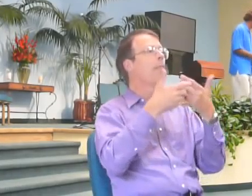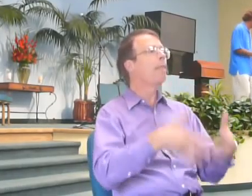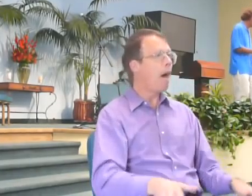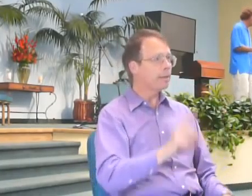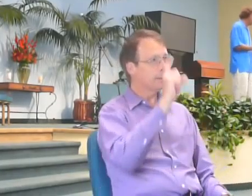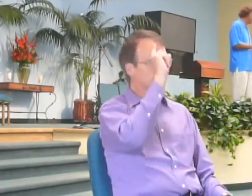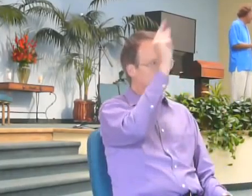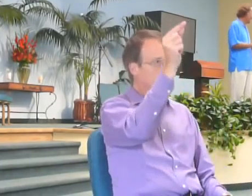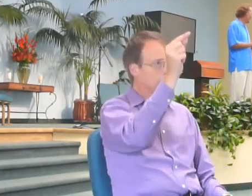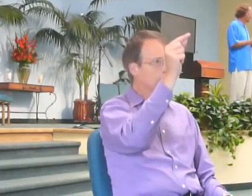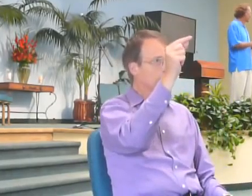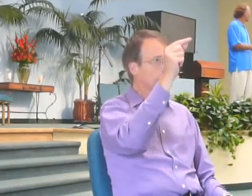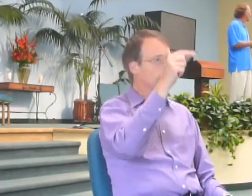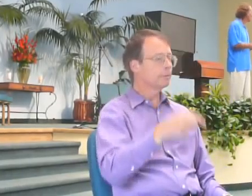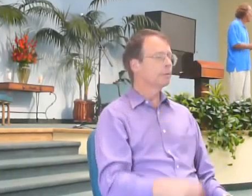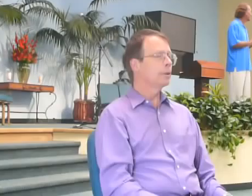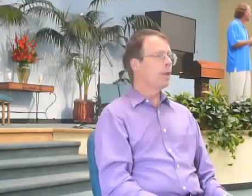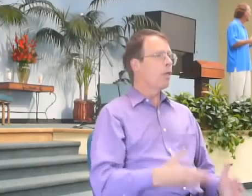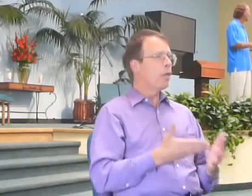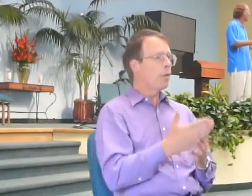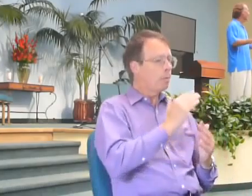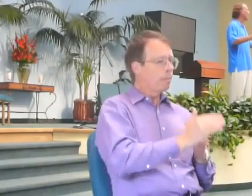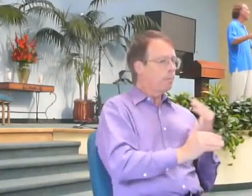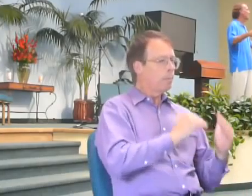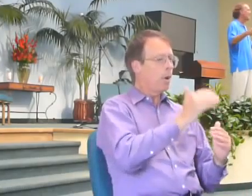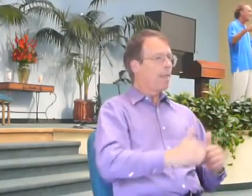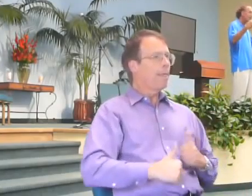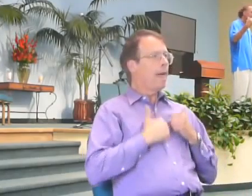all born geniuses.